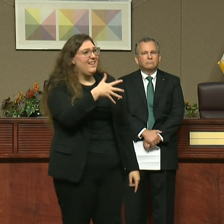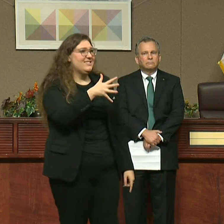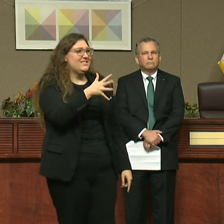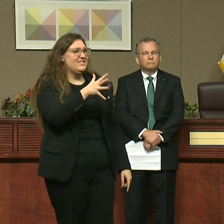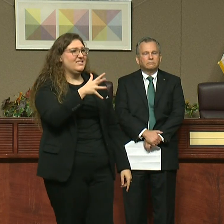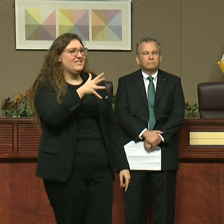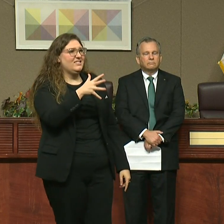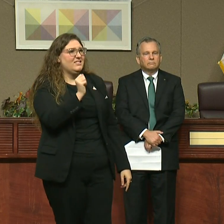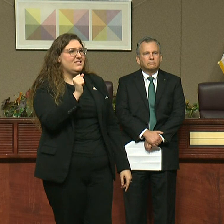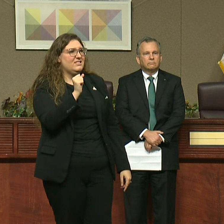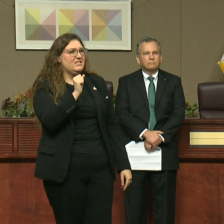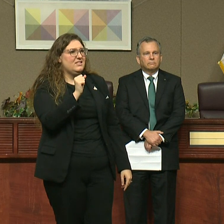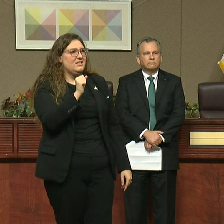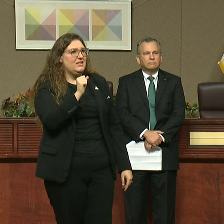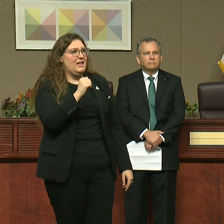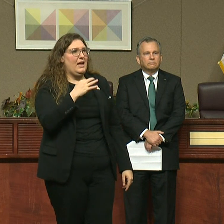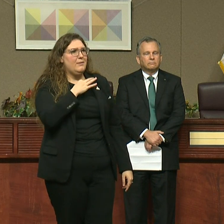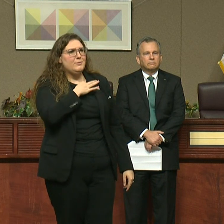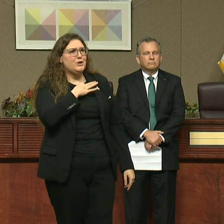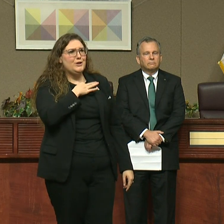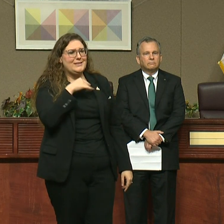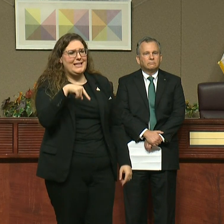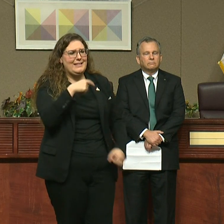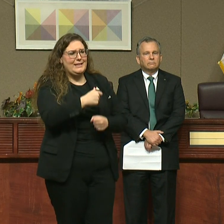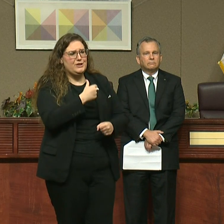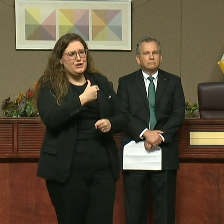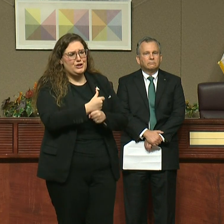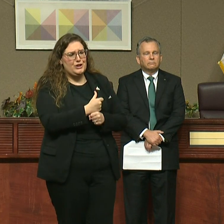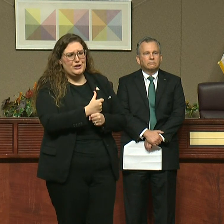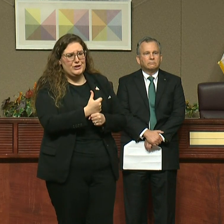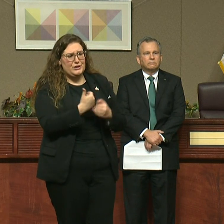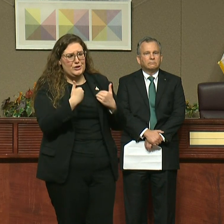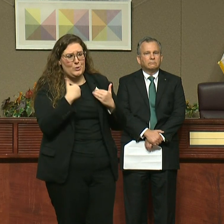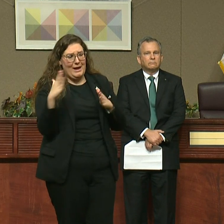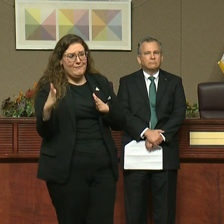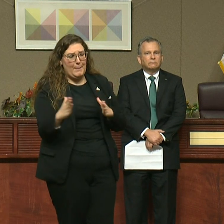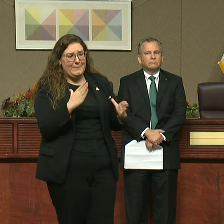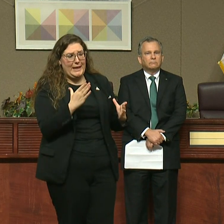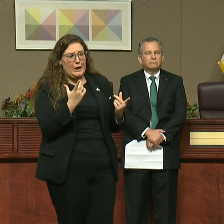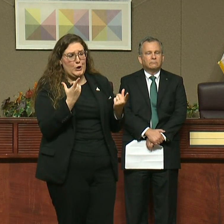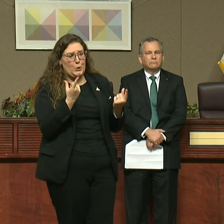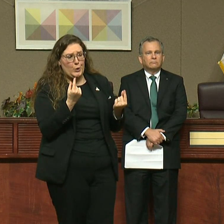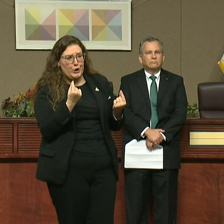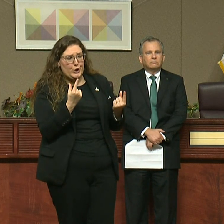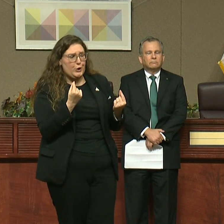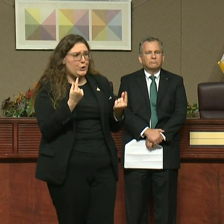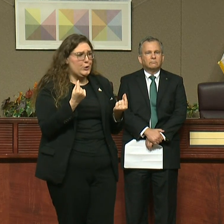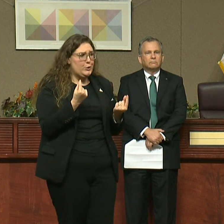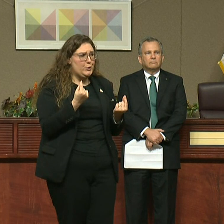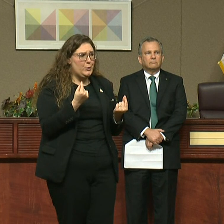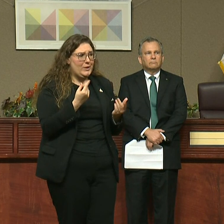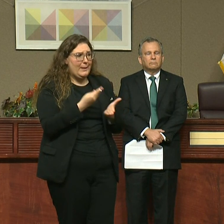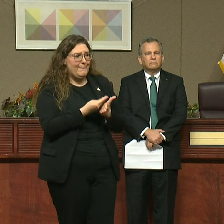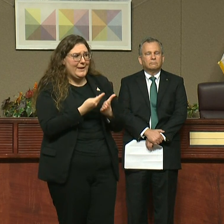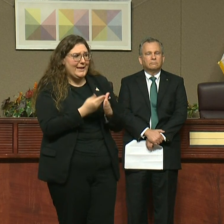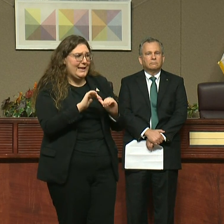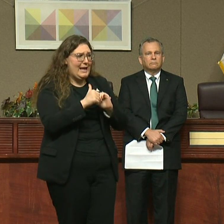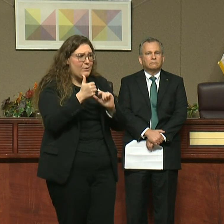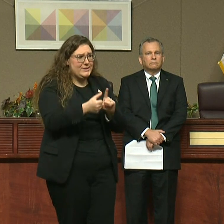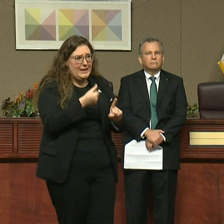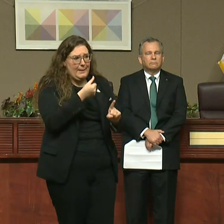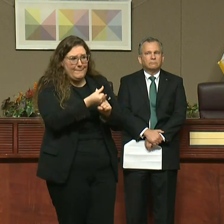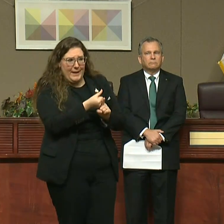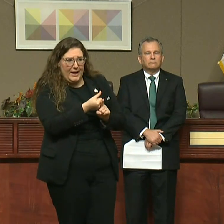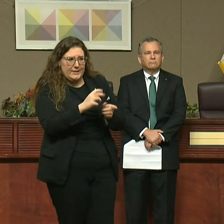was there anything that you had planned to use it for next that is now being impacted? Yes,